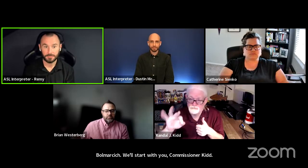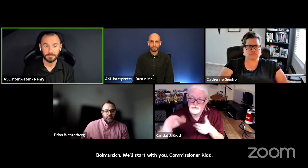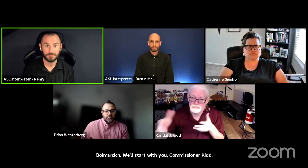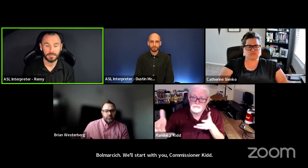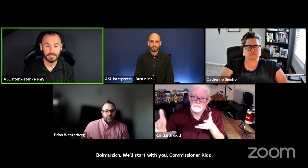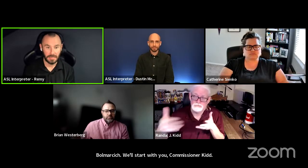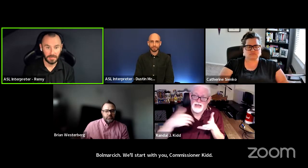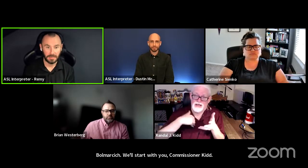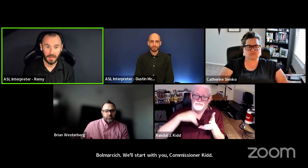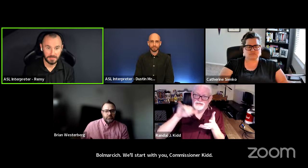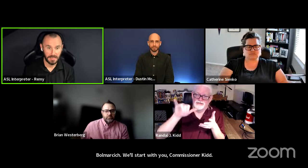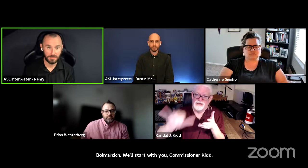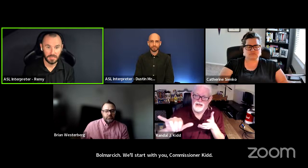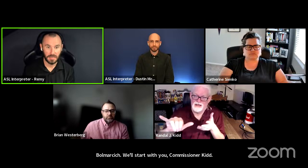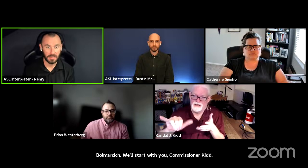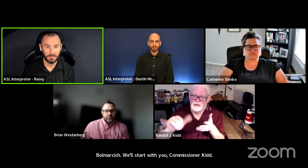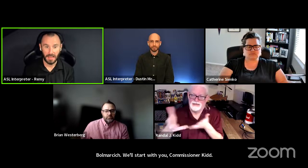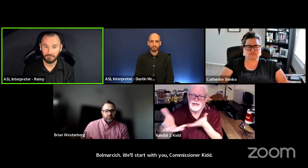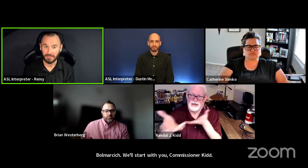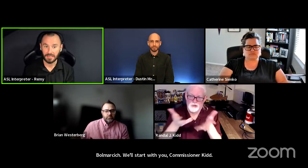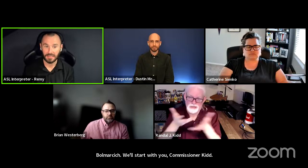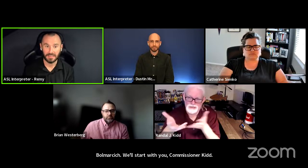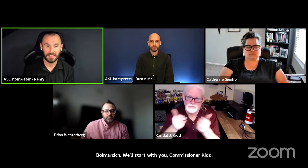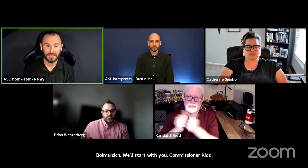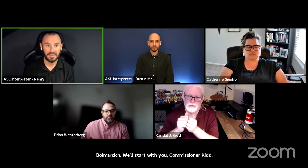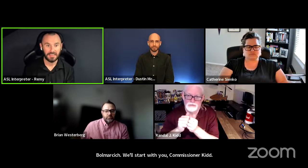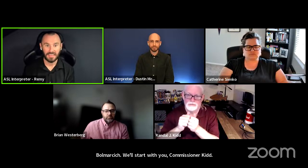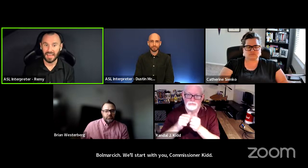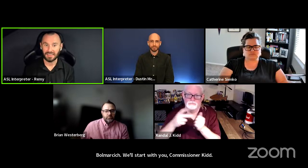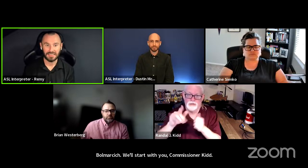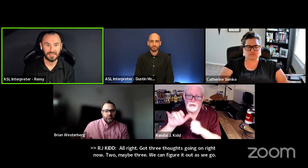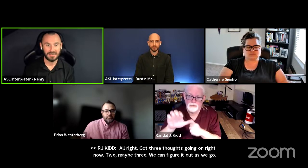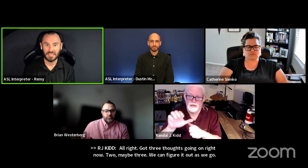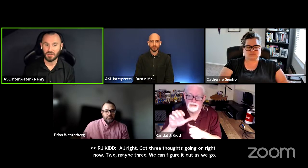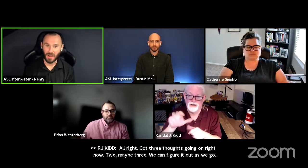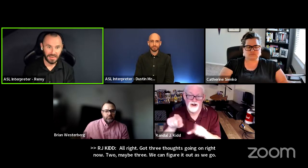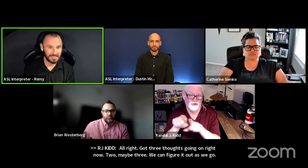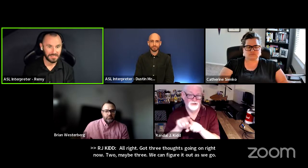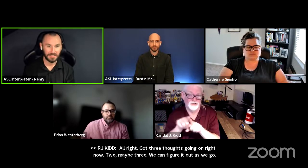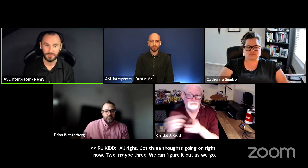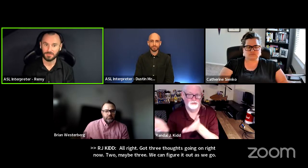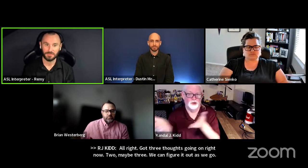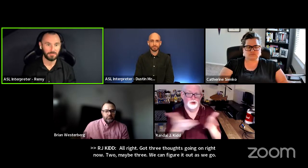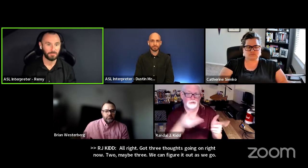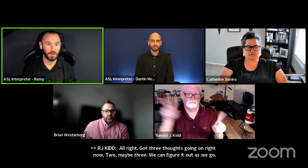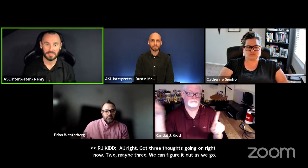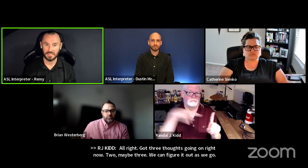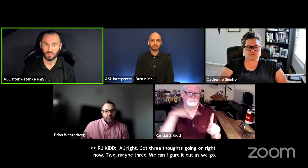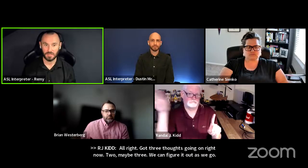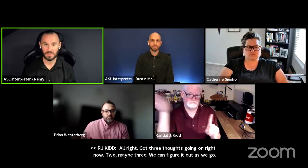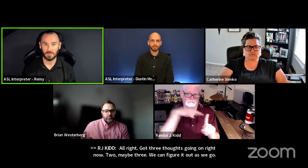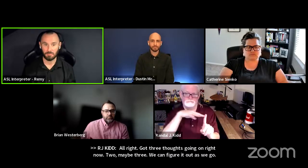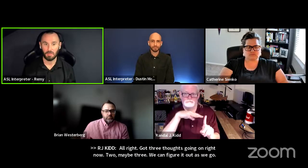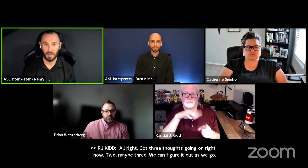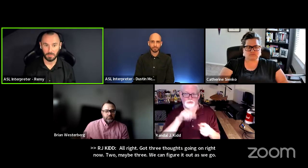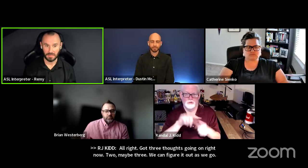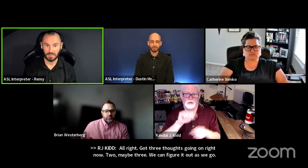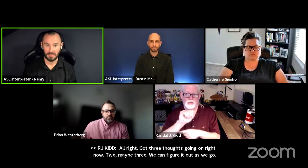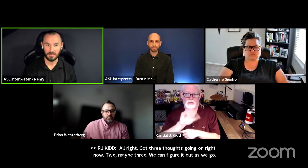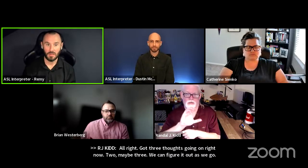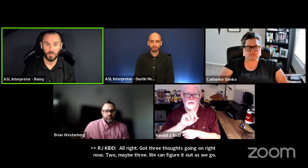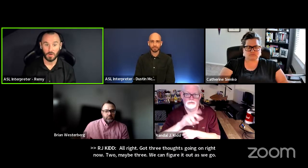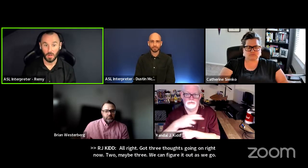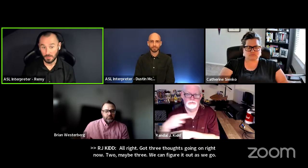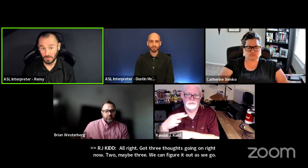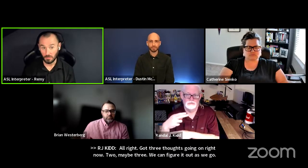yes, the concept of having that interactive process with the